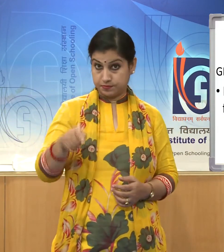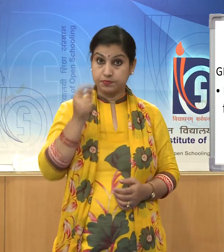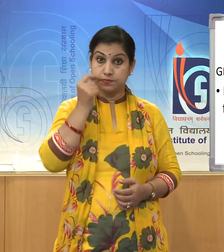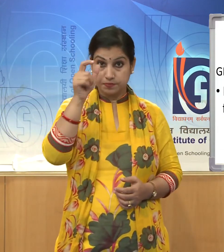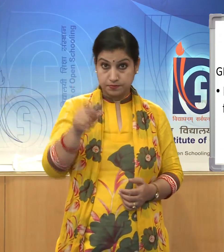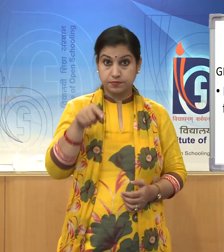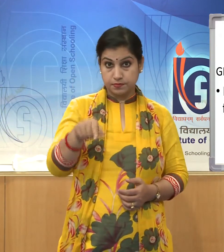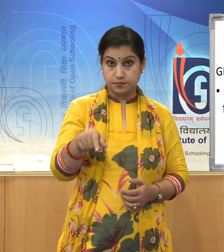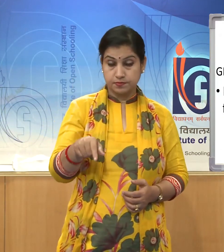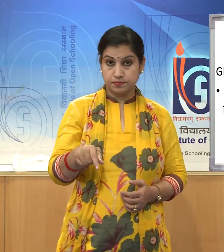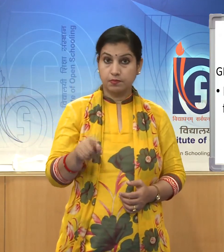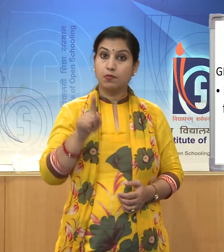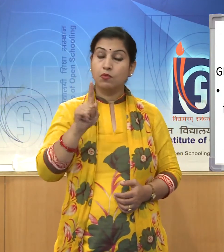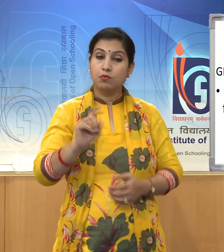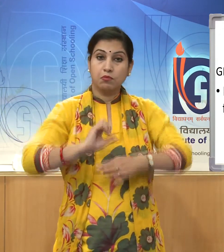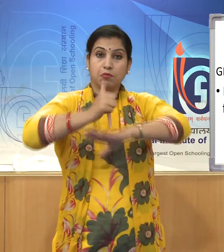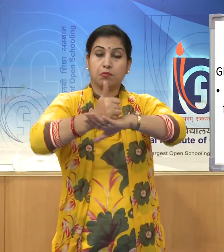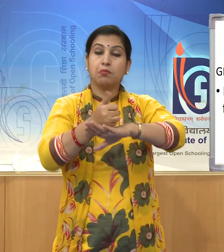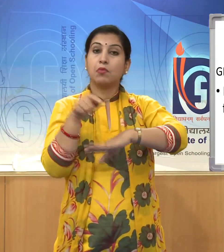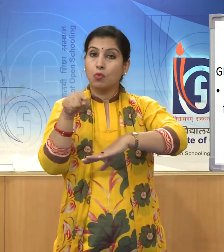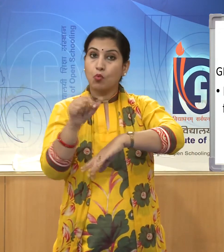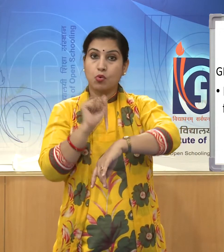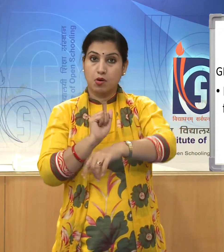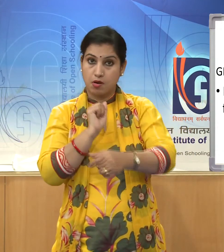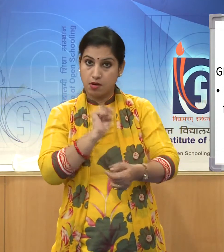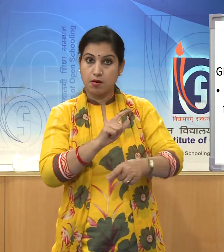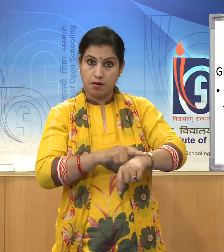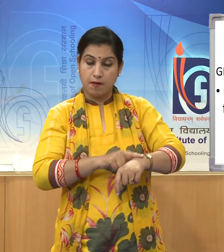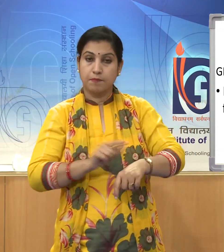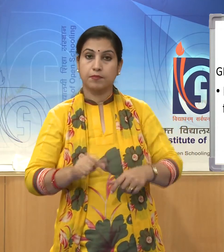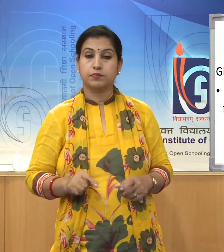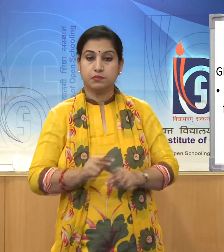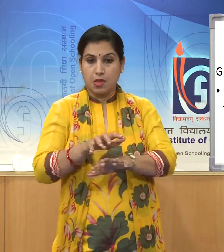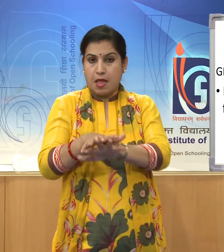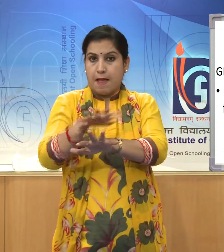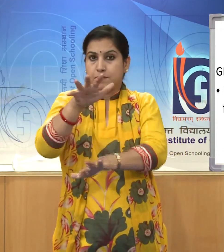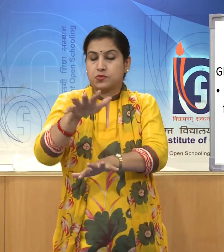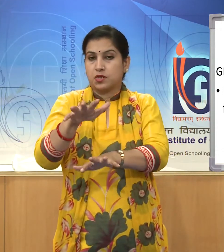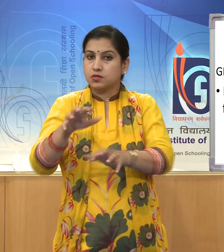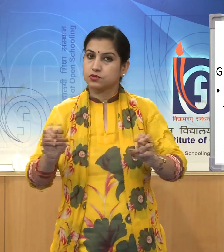Kandinsky is one of the founder figures of abstract